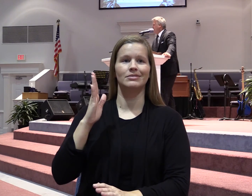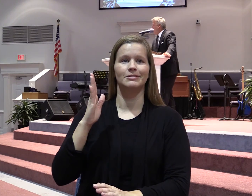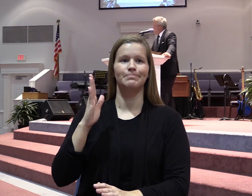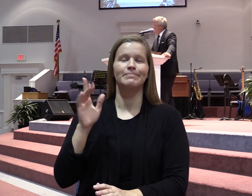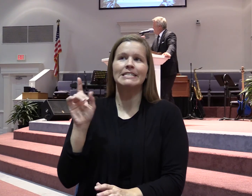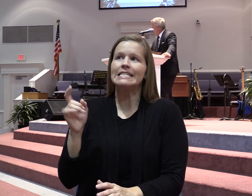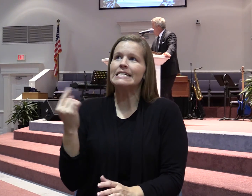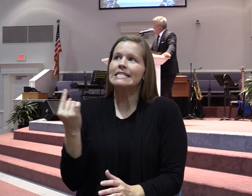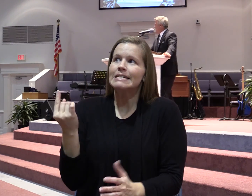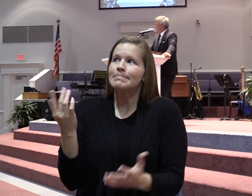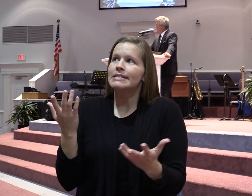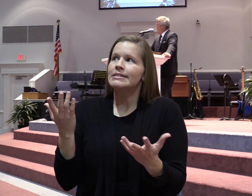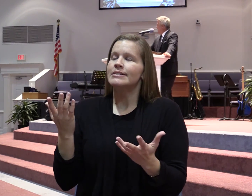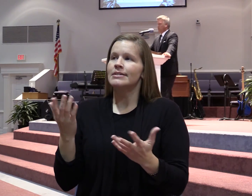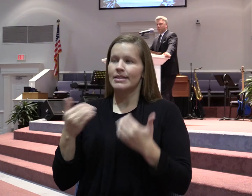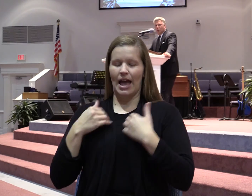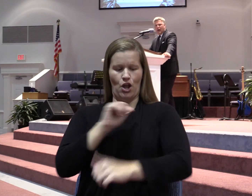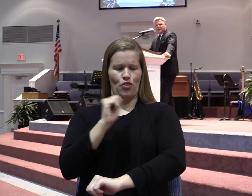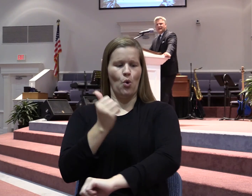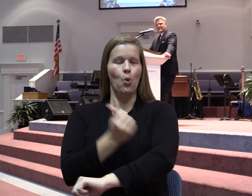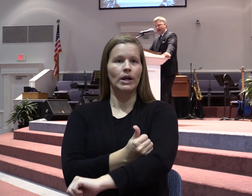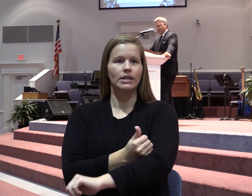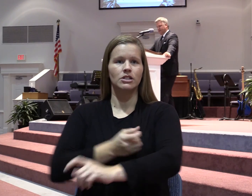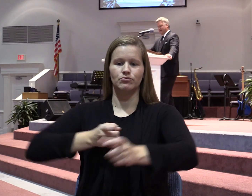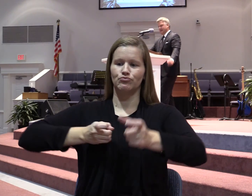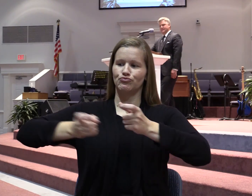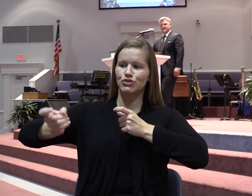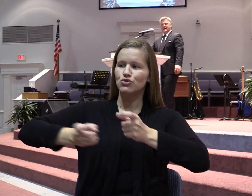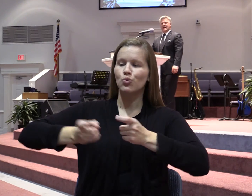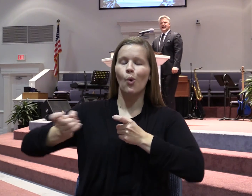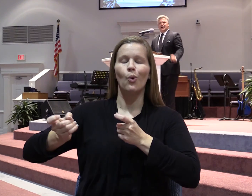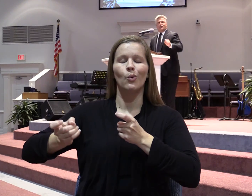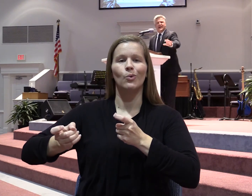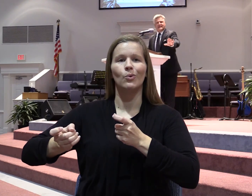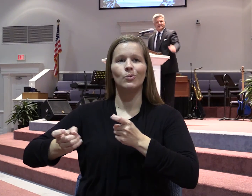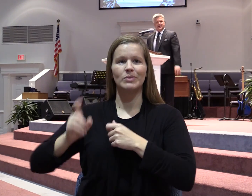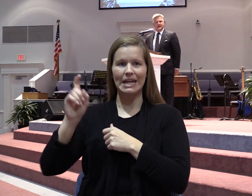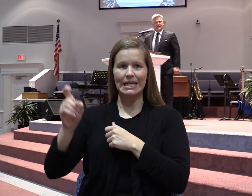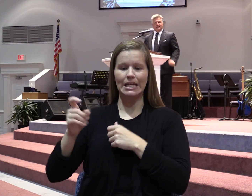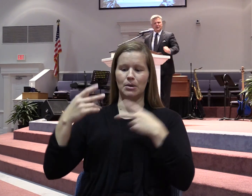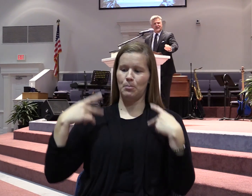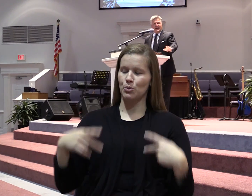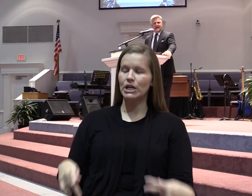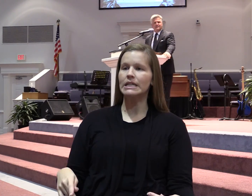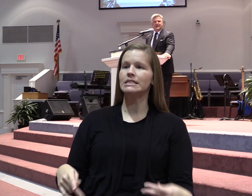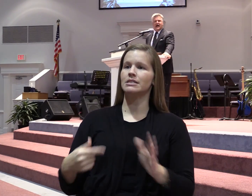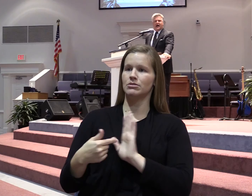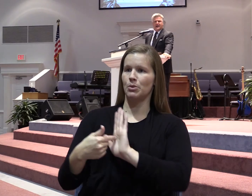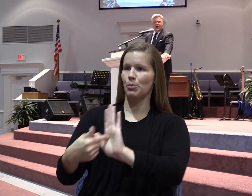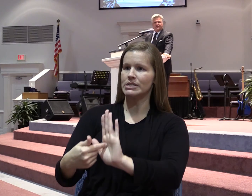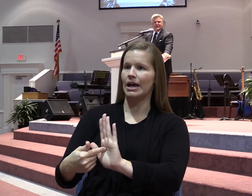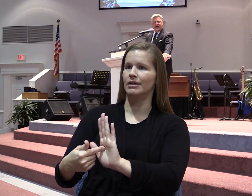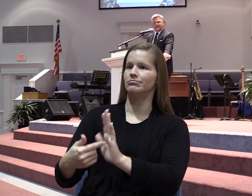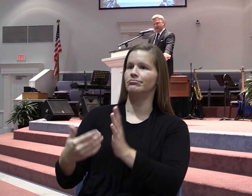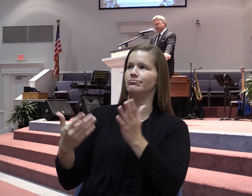needed someone with authority to rule over his life. He needed a priest to present him to God